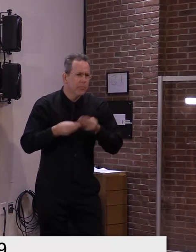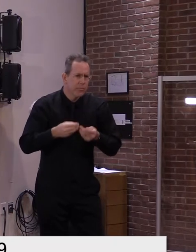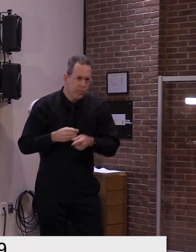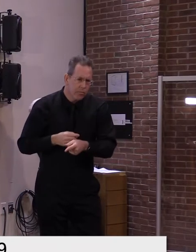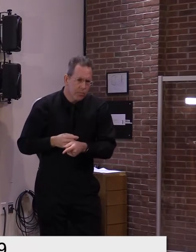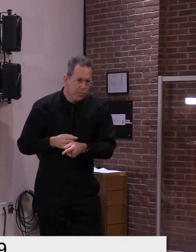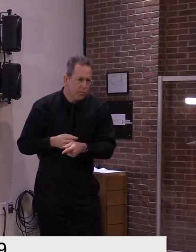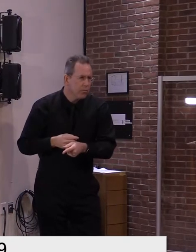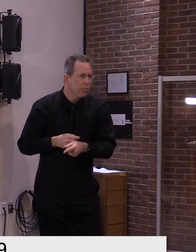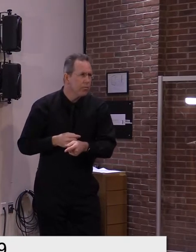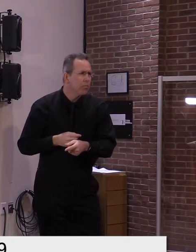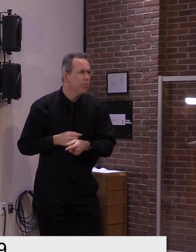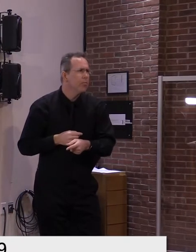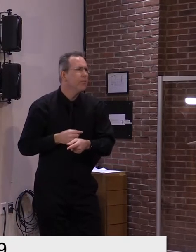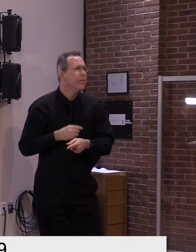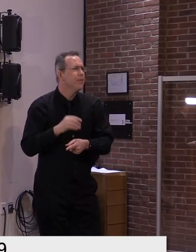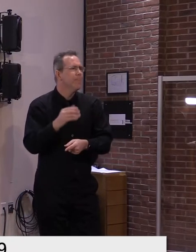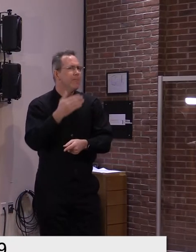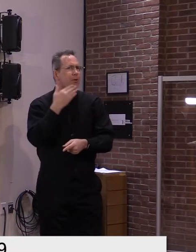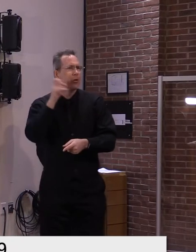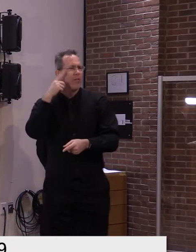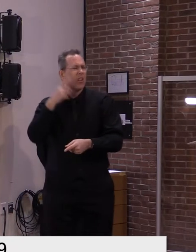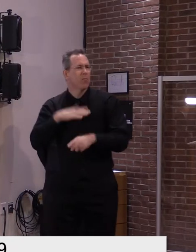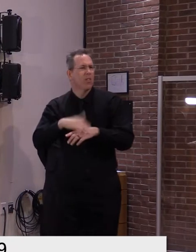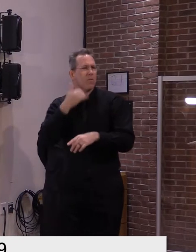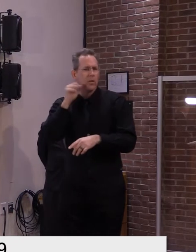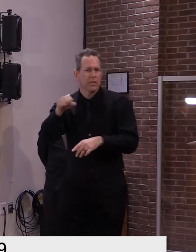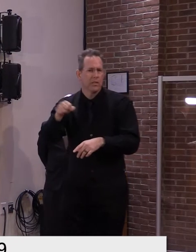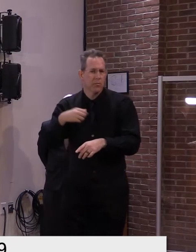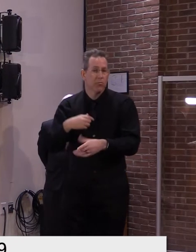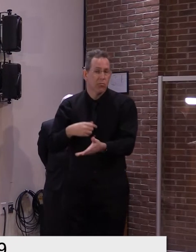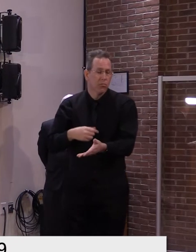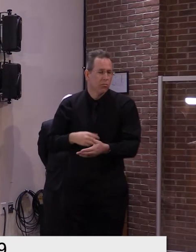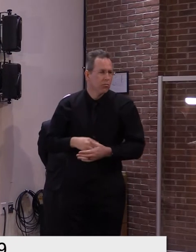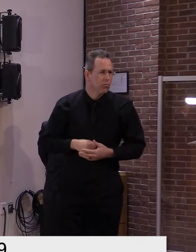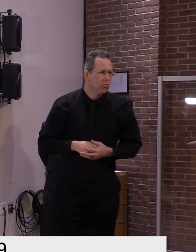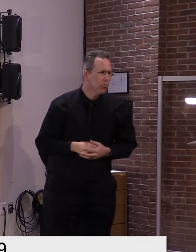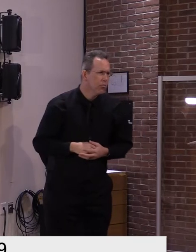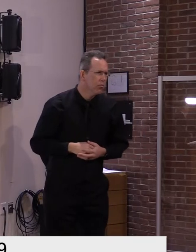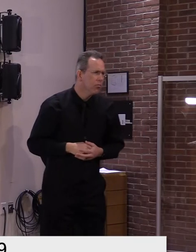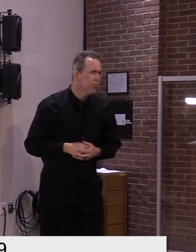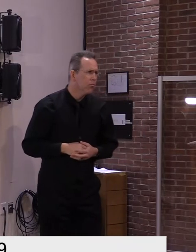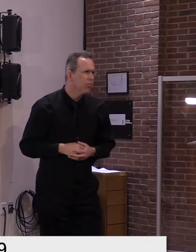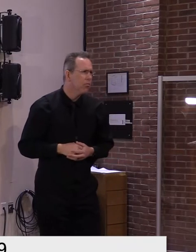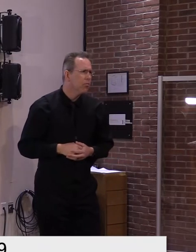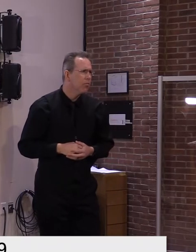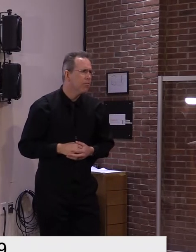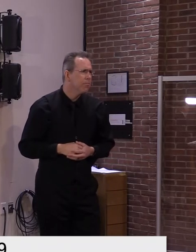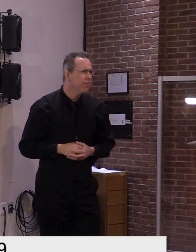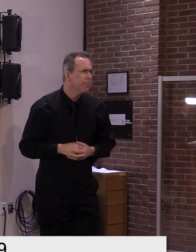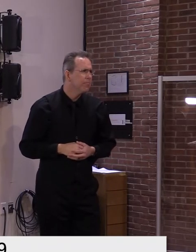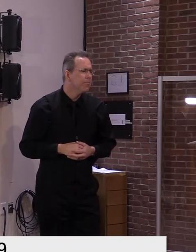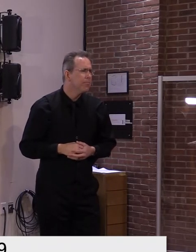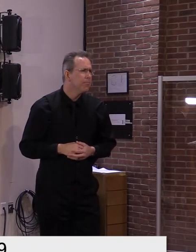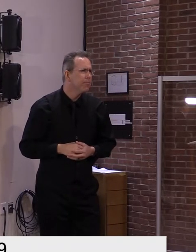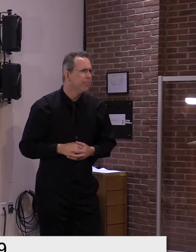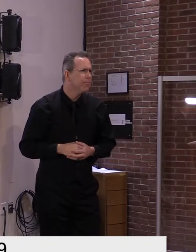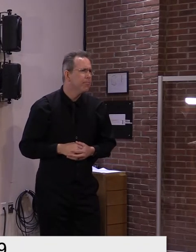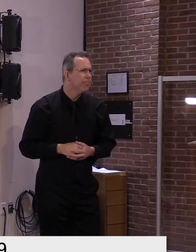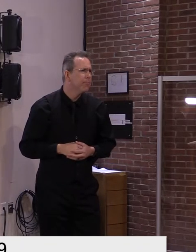Yeah, thank you, Governor. So Vermont forms start with adjusted gross income, and as of this law